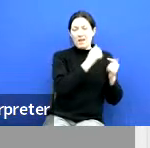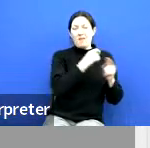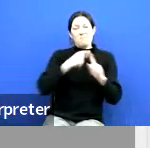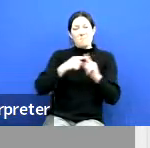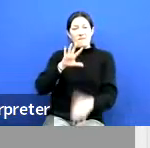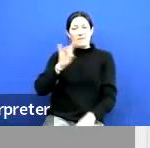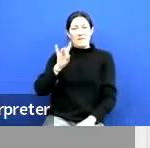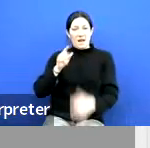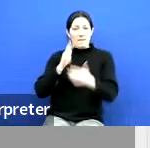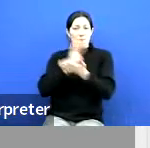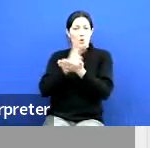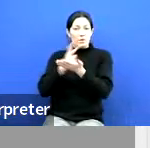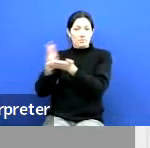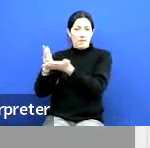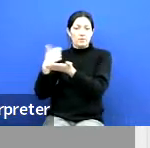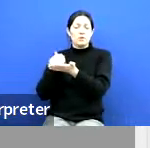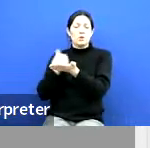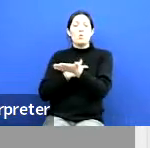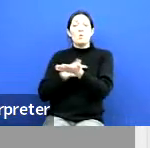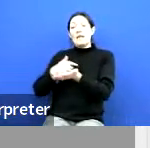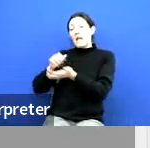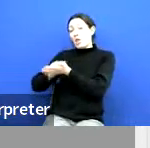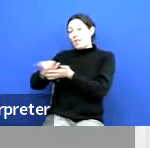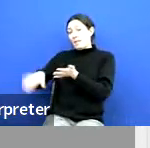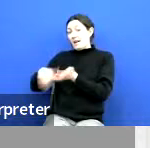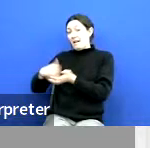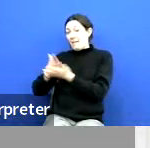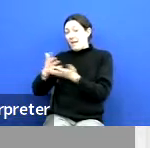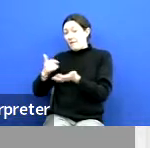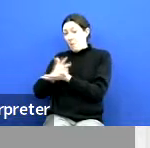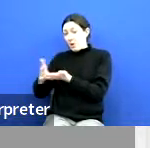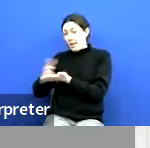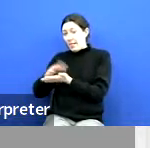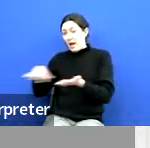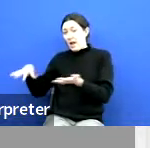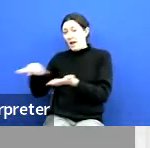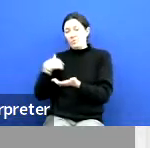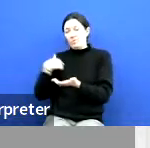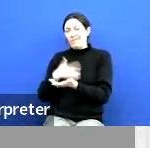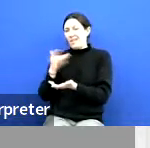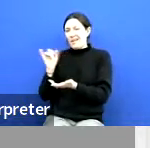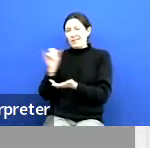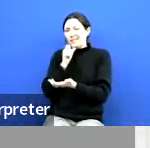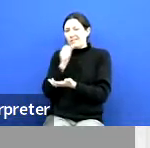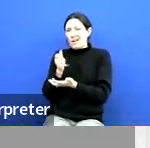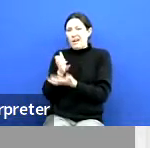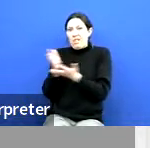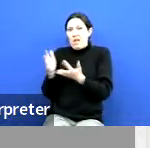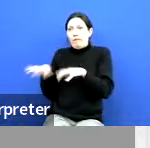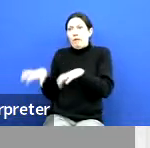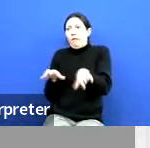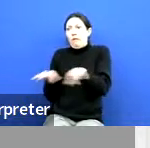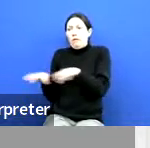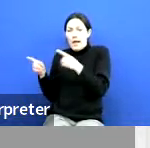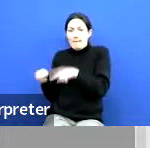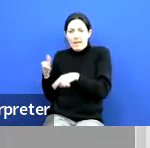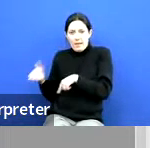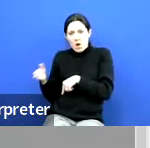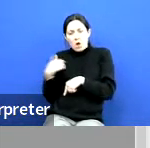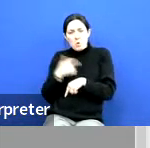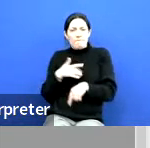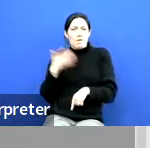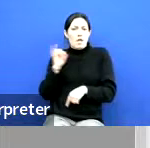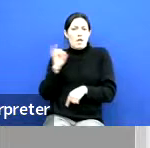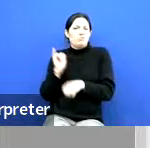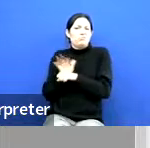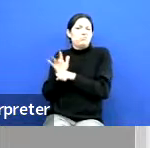We eliminated a lot of parking that we had before. We feel that we don't need it. There's not a lot of activity on these sites, and we feel that